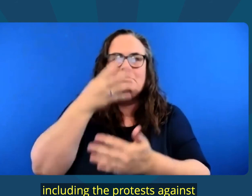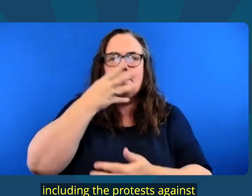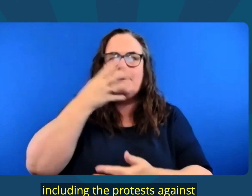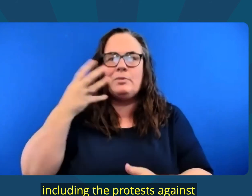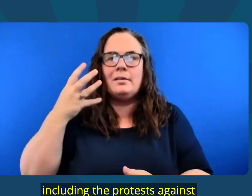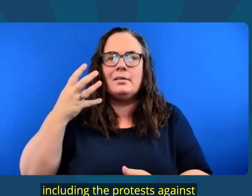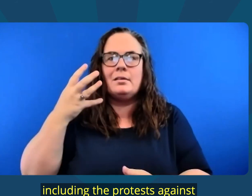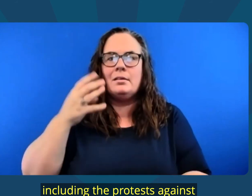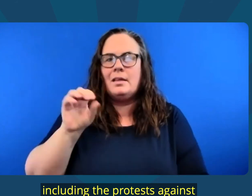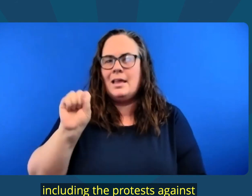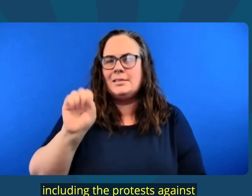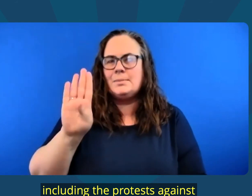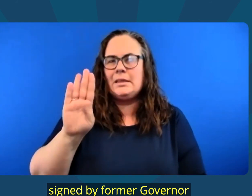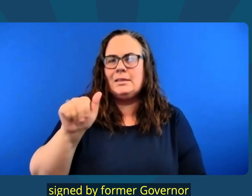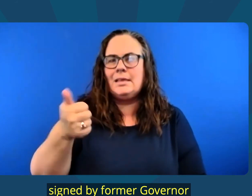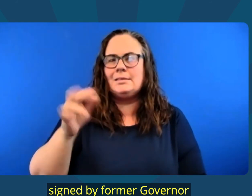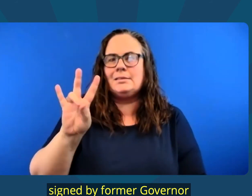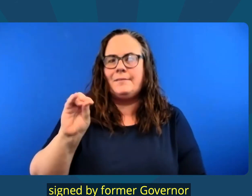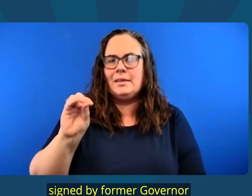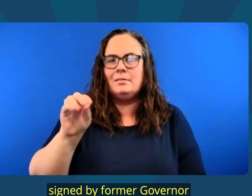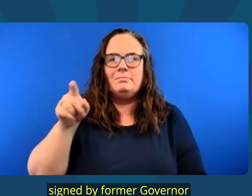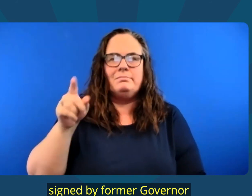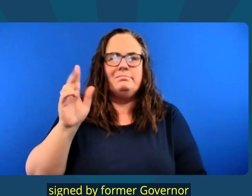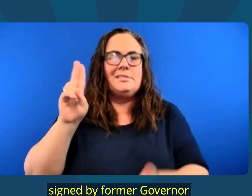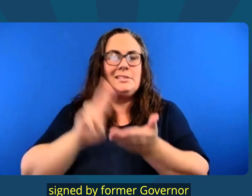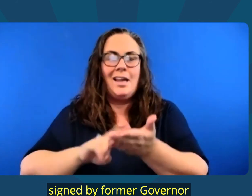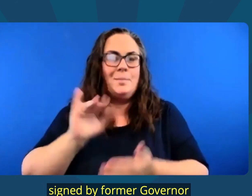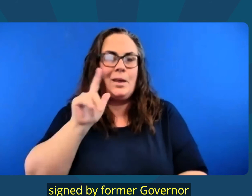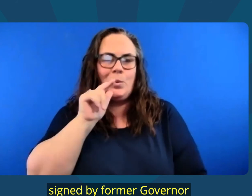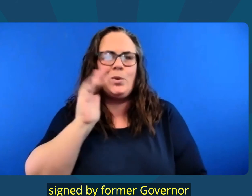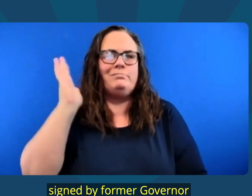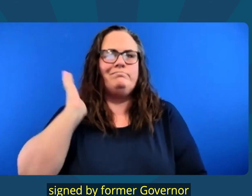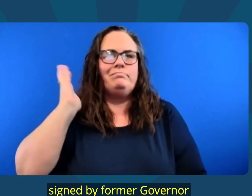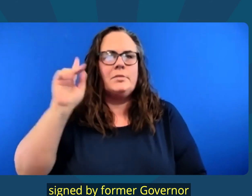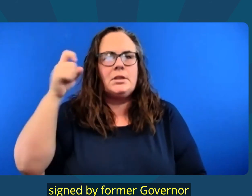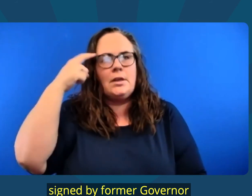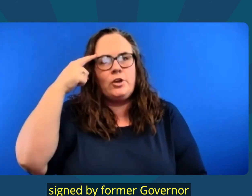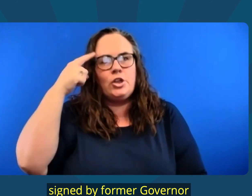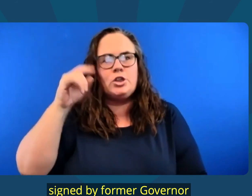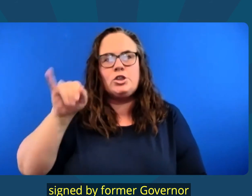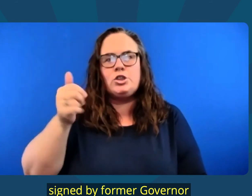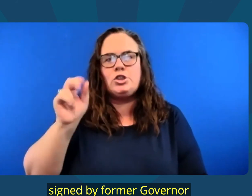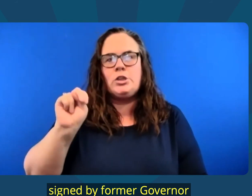SB 1070, signed by former Governor Jan Brewer in 2010.